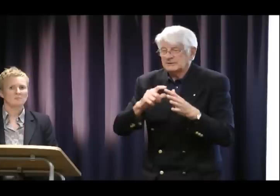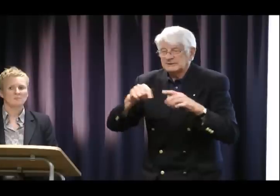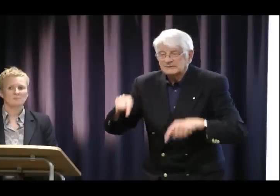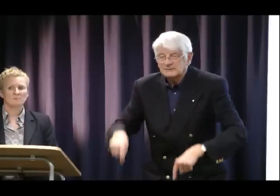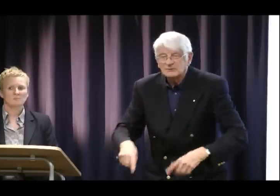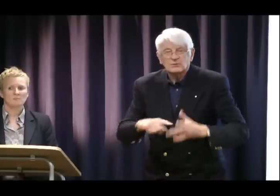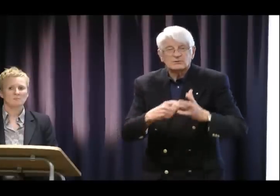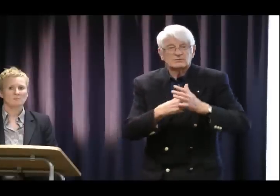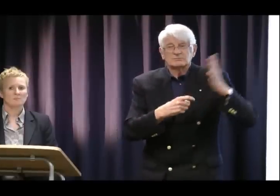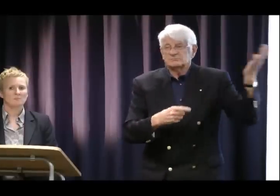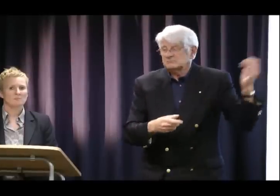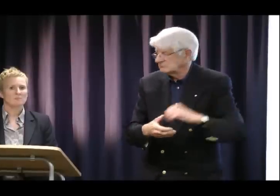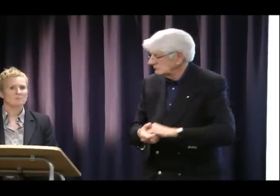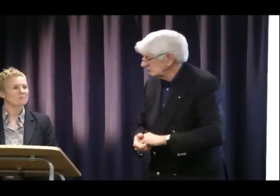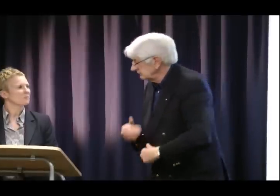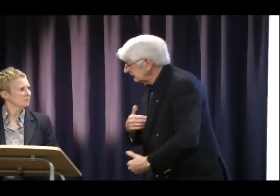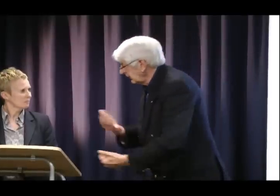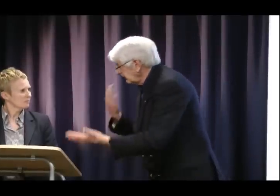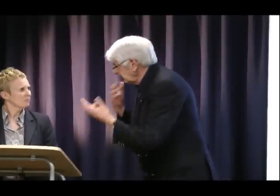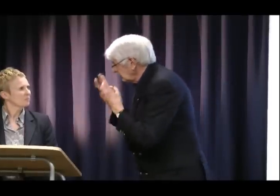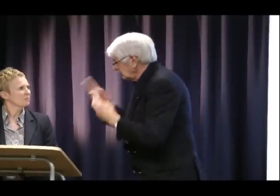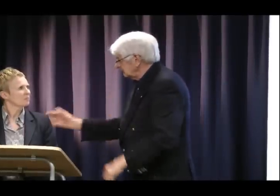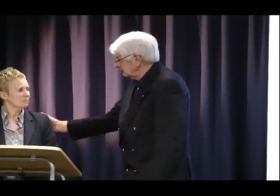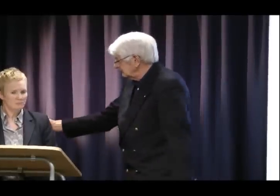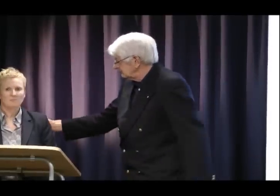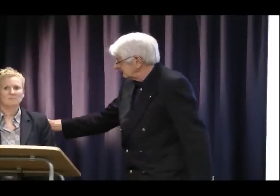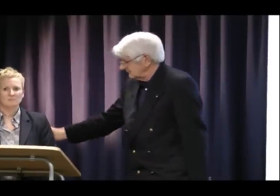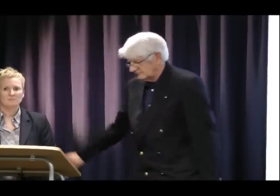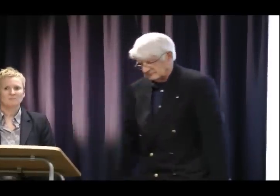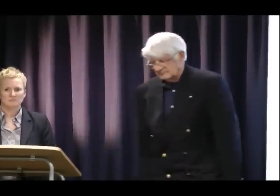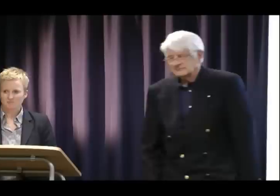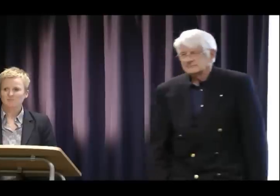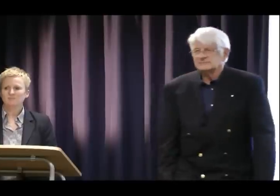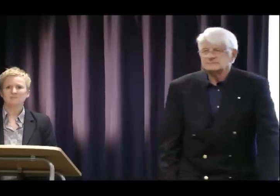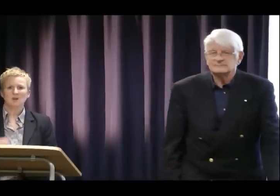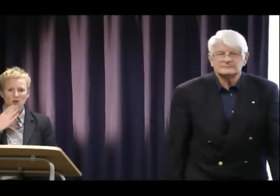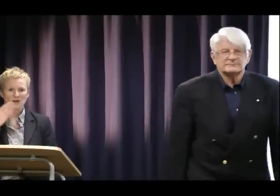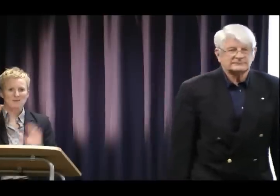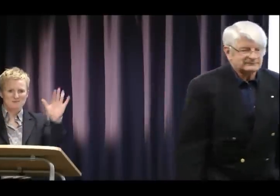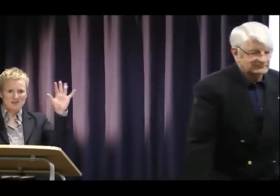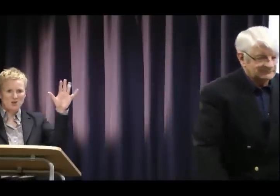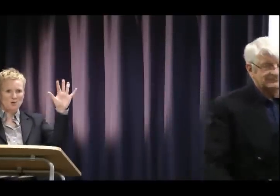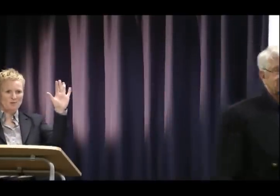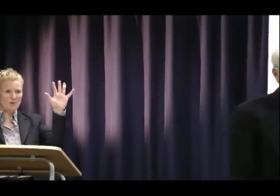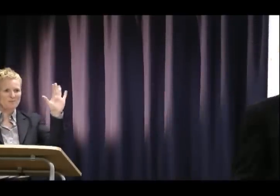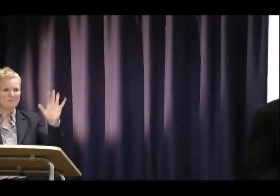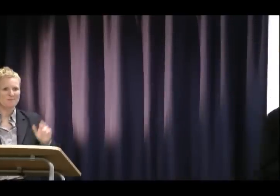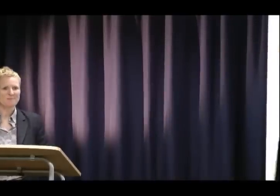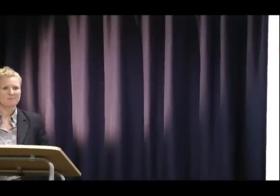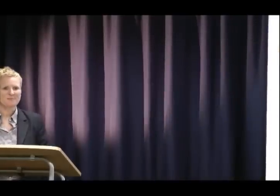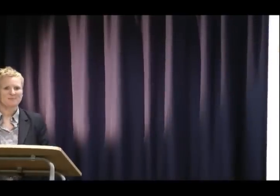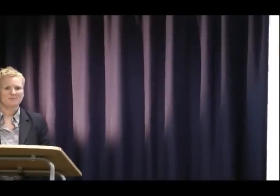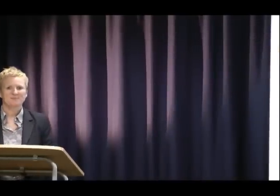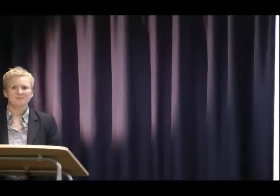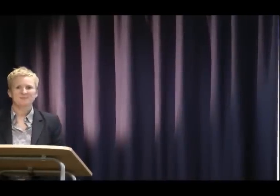I don't know when we'll meet again, whether it'll be here or whatever, but thank you so much, Chris, for your effort tonight.